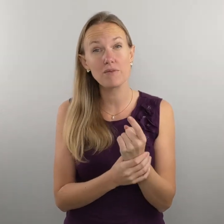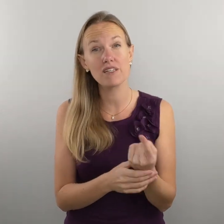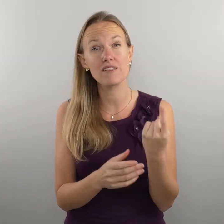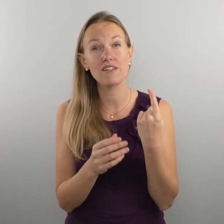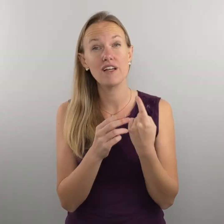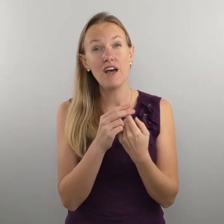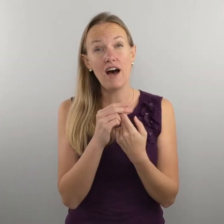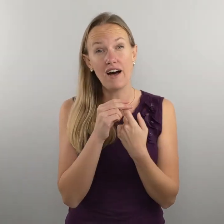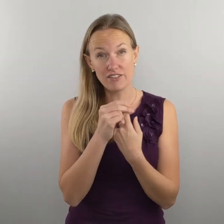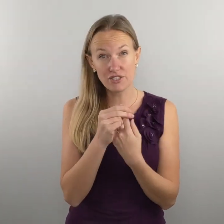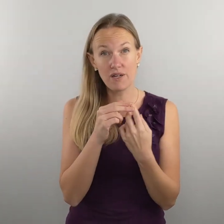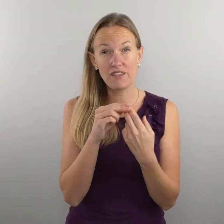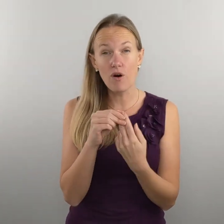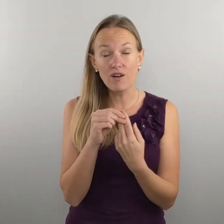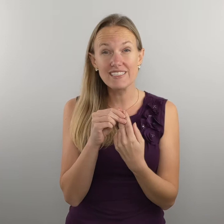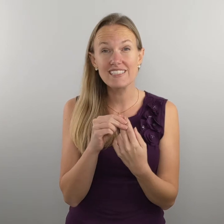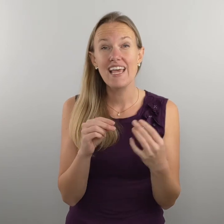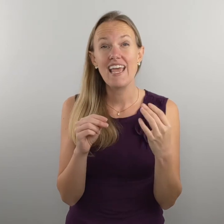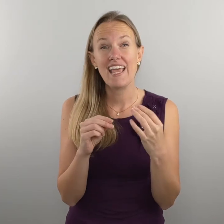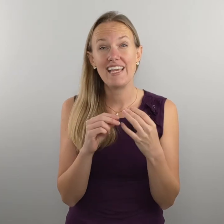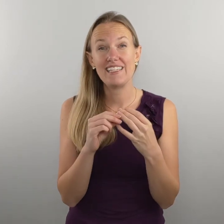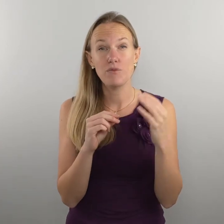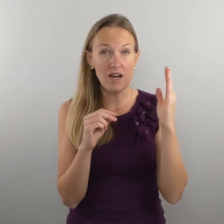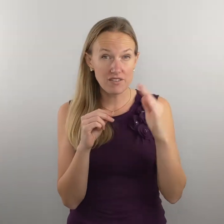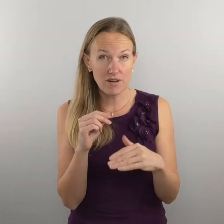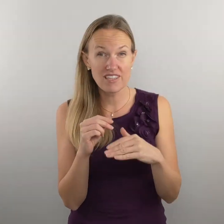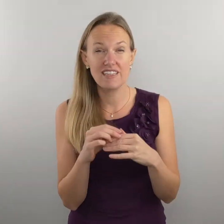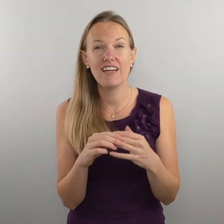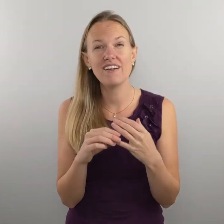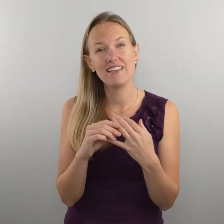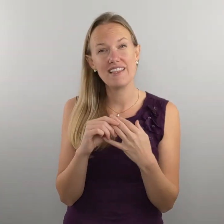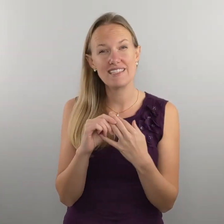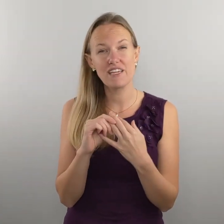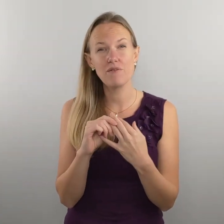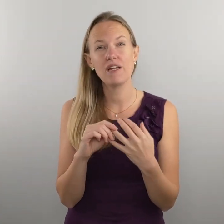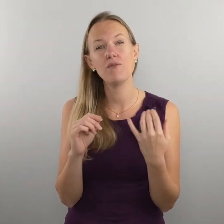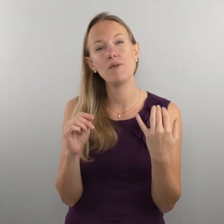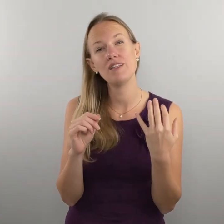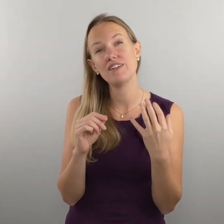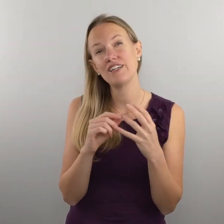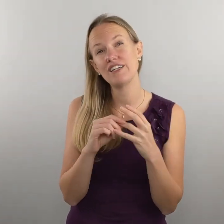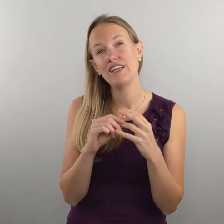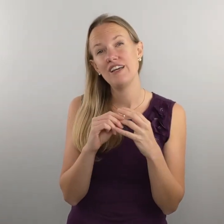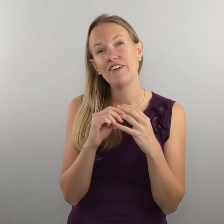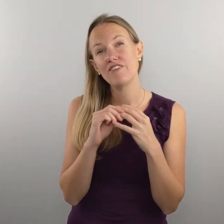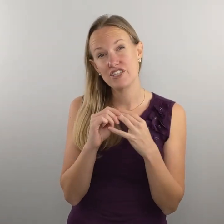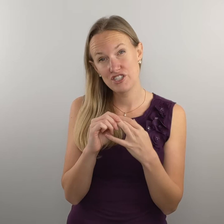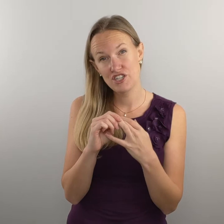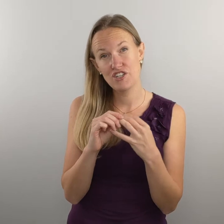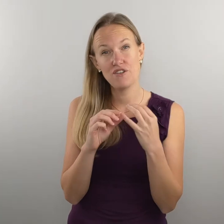to learn verse 1 and the chorus and walk through everything there. And then the second one, we will learn verse 2 and